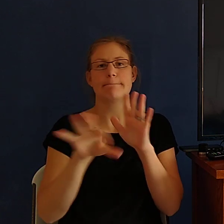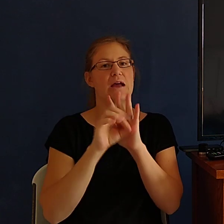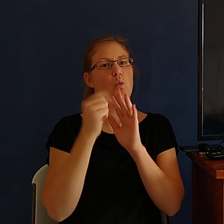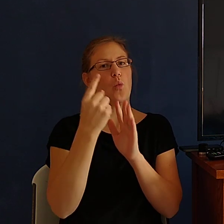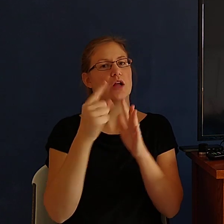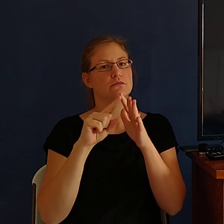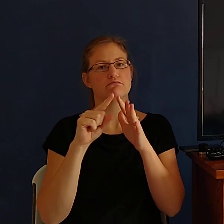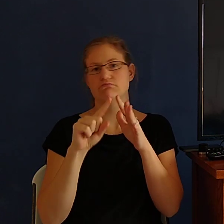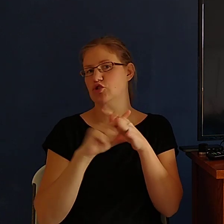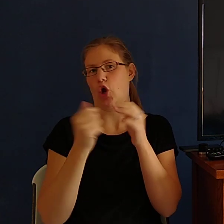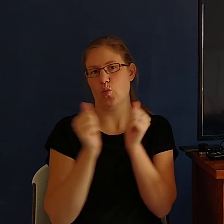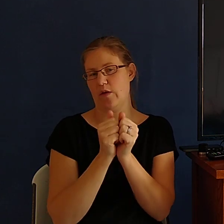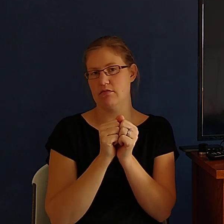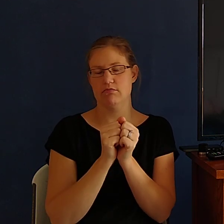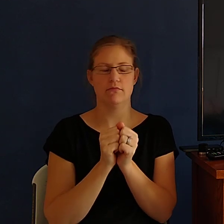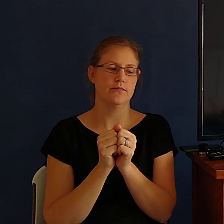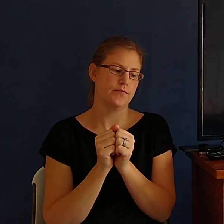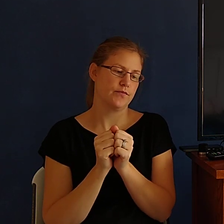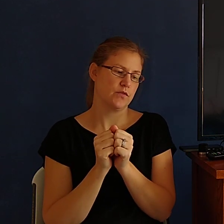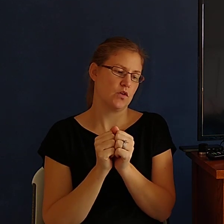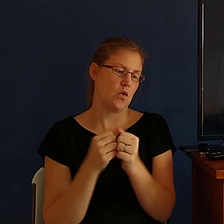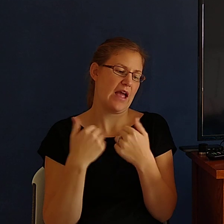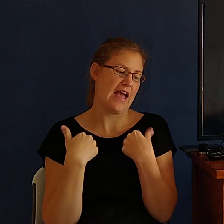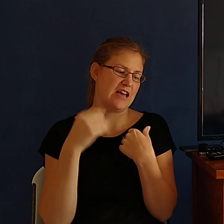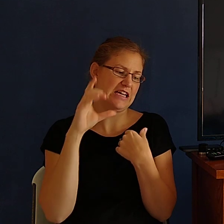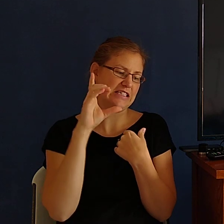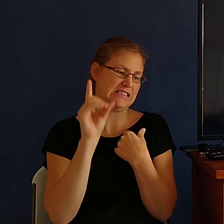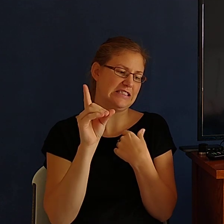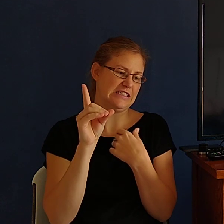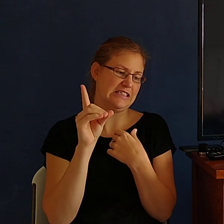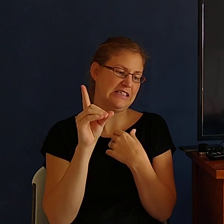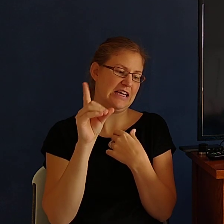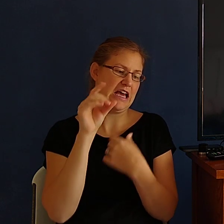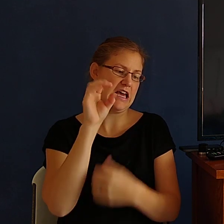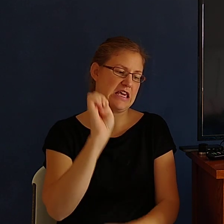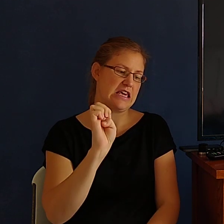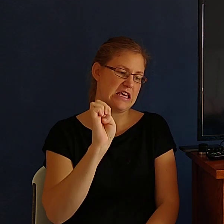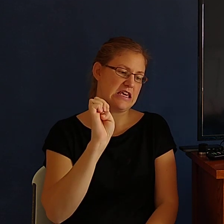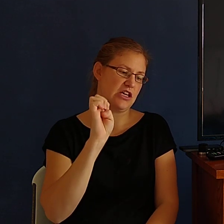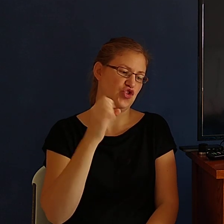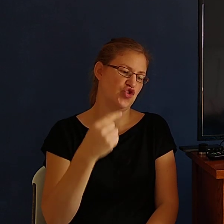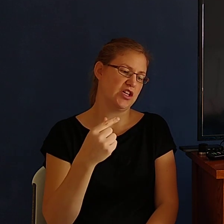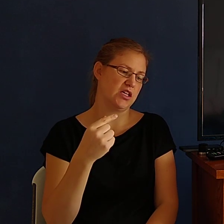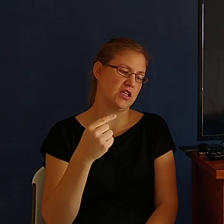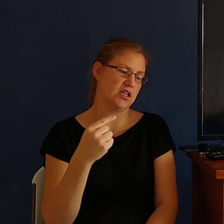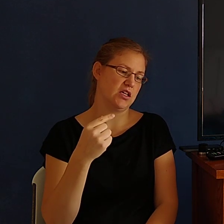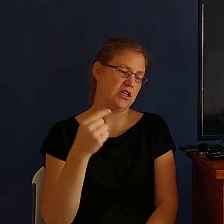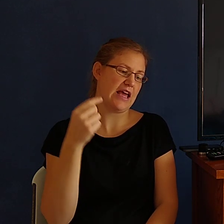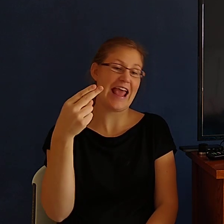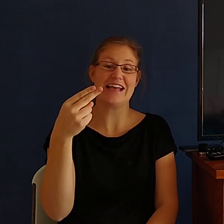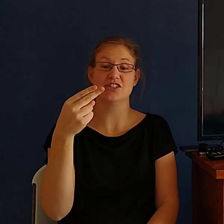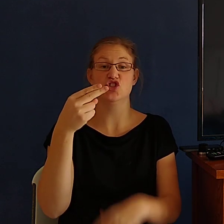have here, we have D is connected to F, we have E, we have G, and we have H. So